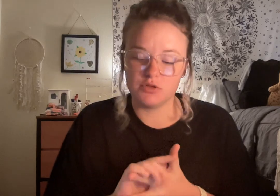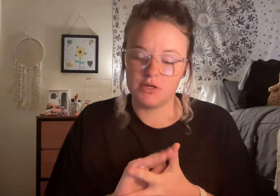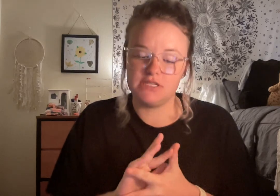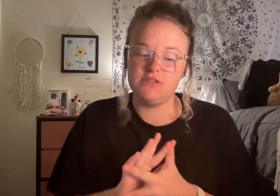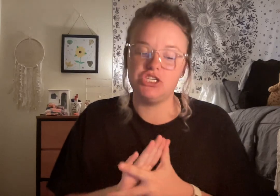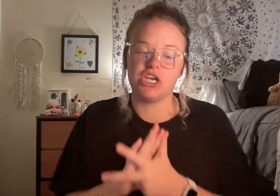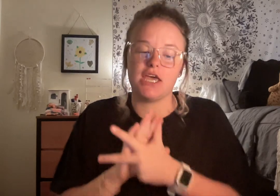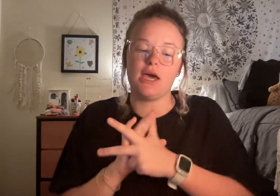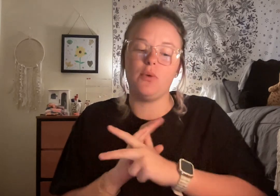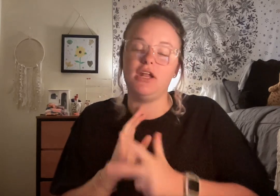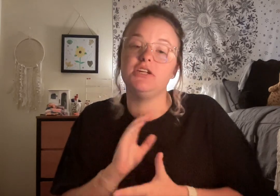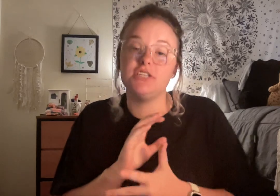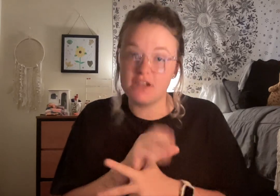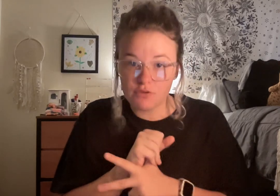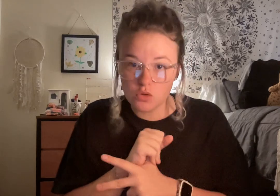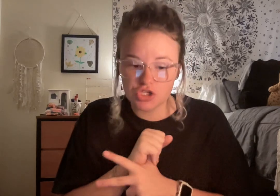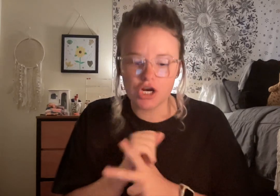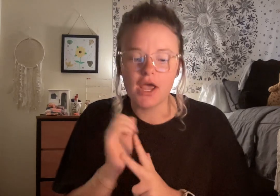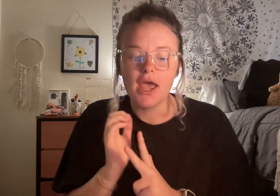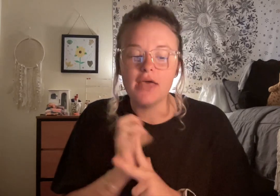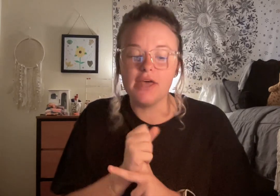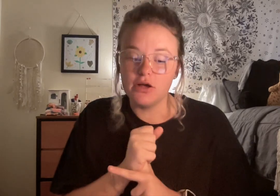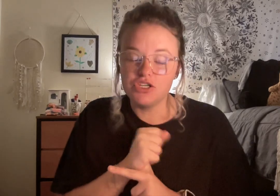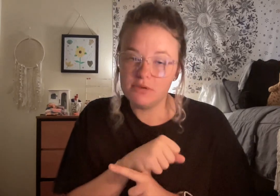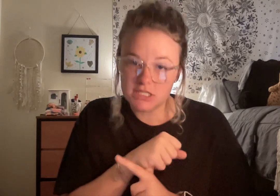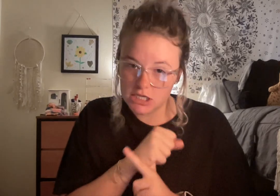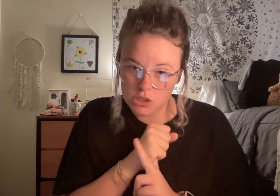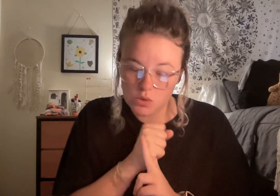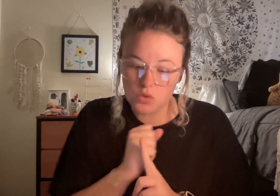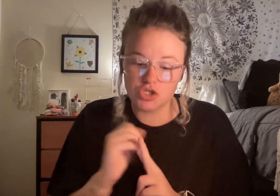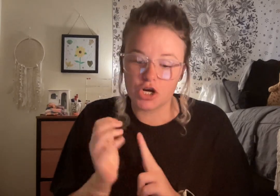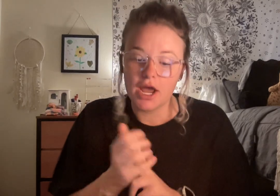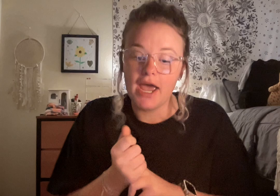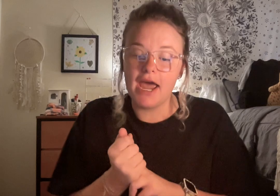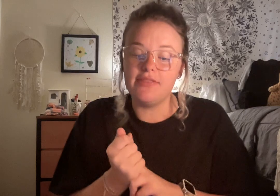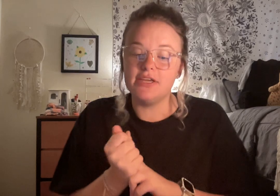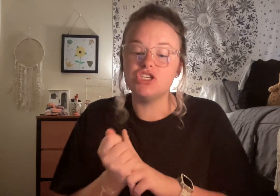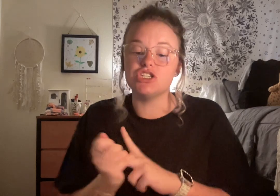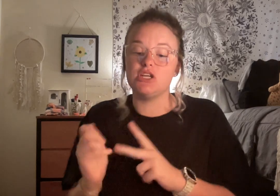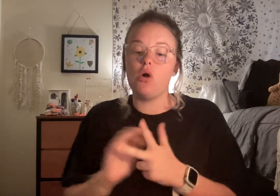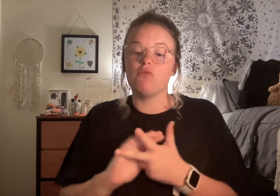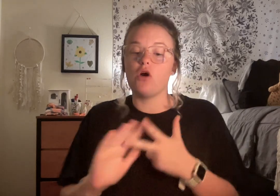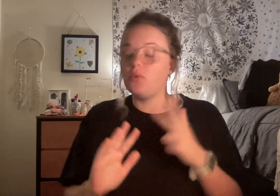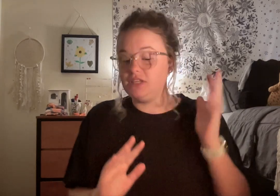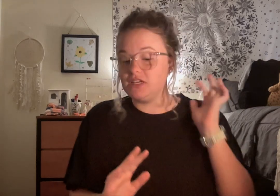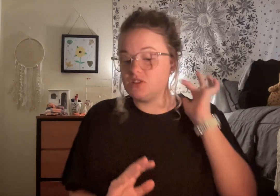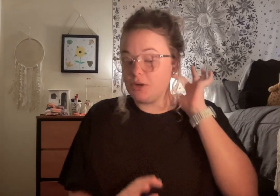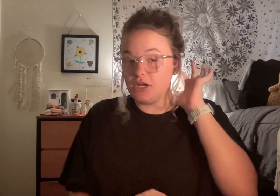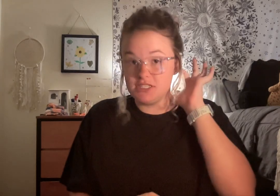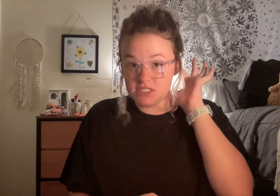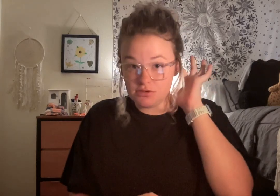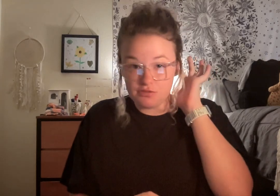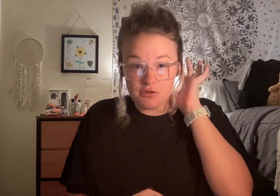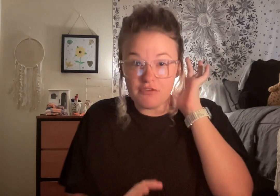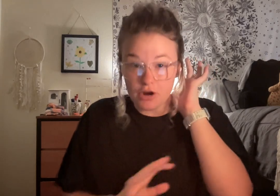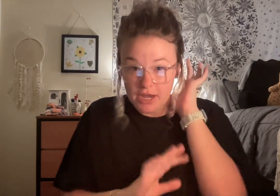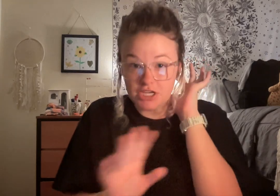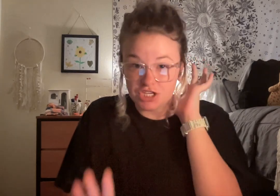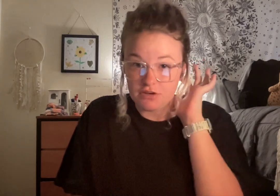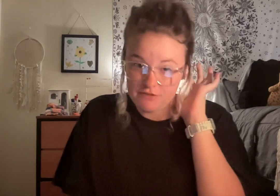responsive teaching, and that went into deaf culture, the LGBTQ culture, and then just overall with the experiences of variation of